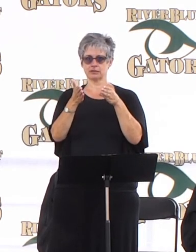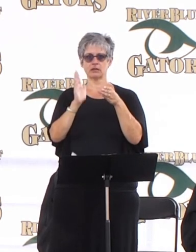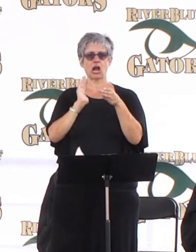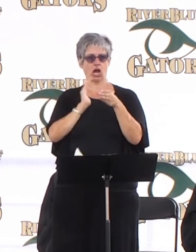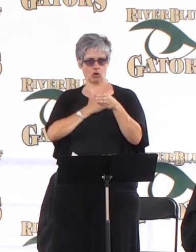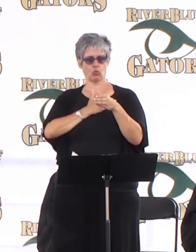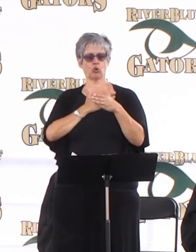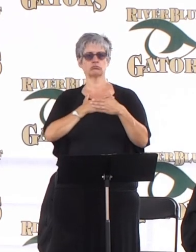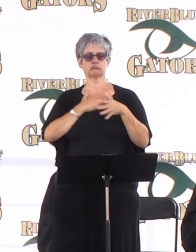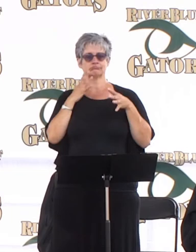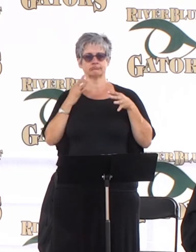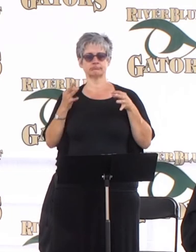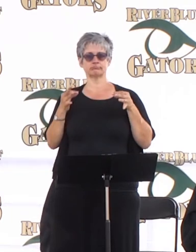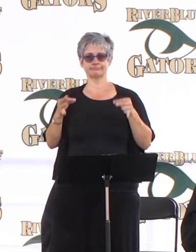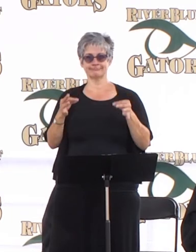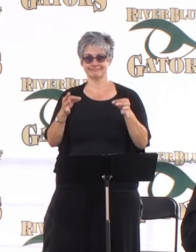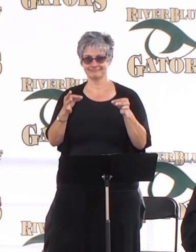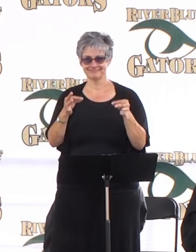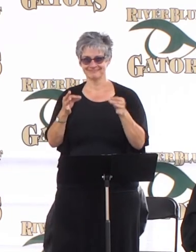ours. But